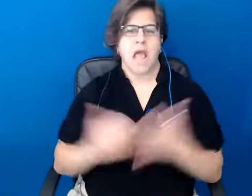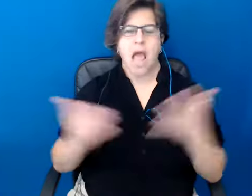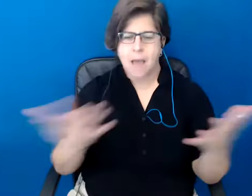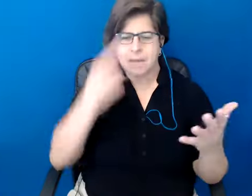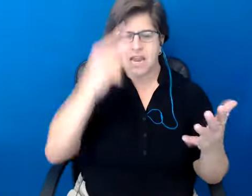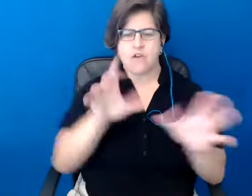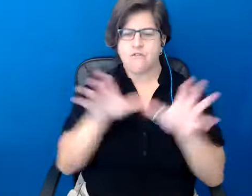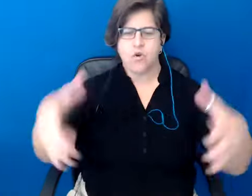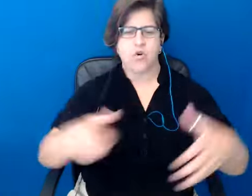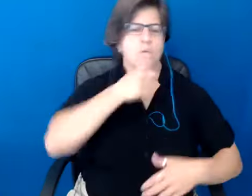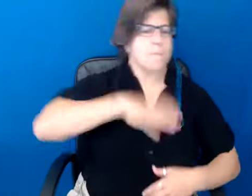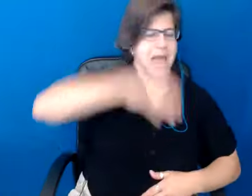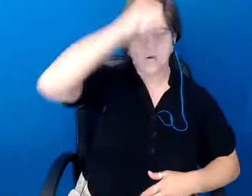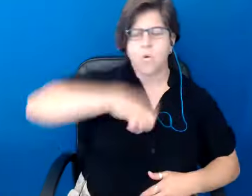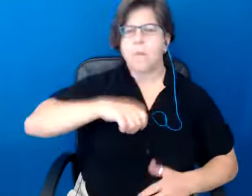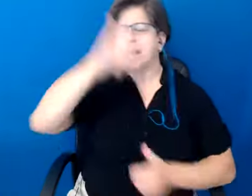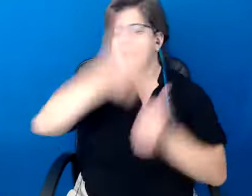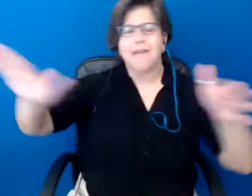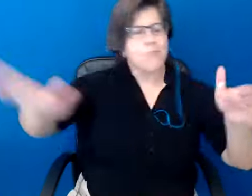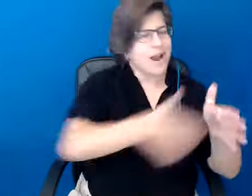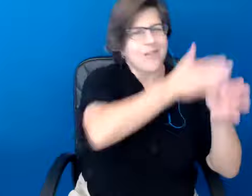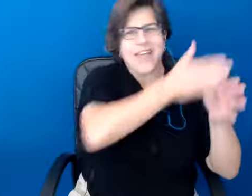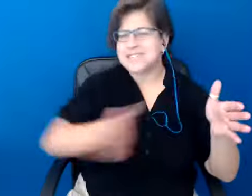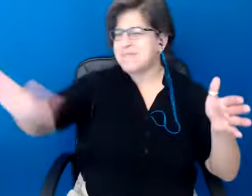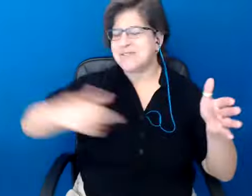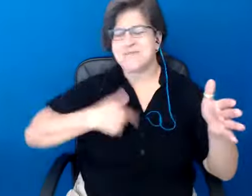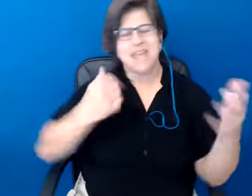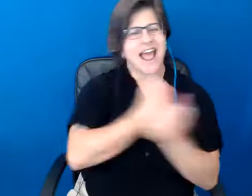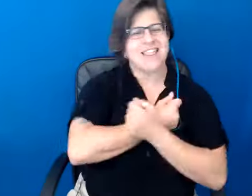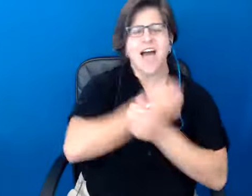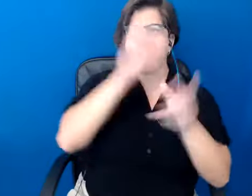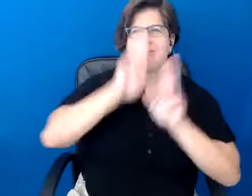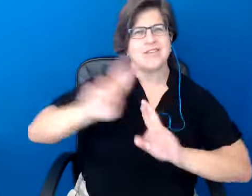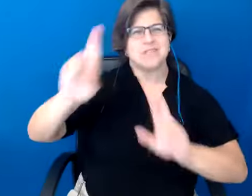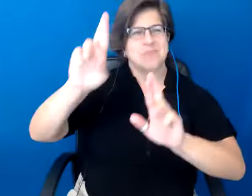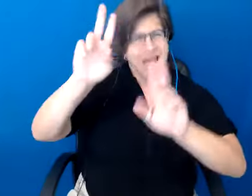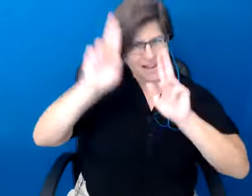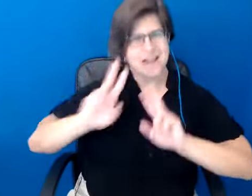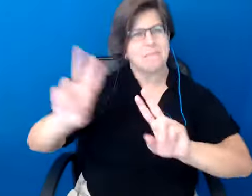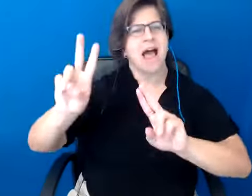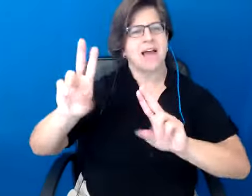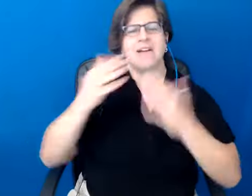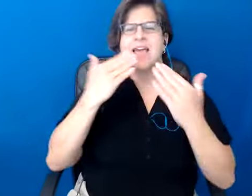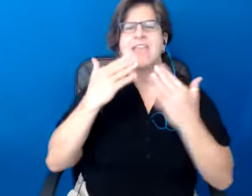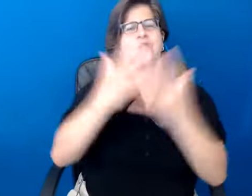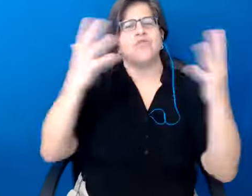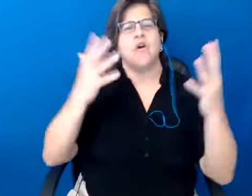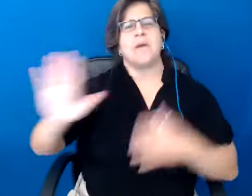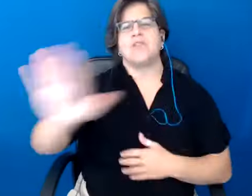am incredibly honored to be here with such a group of men and women and everywhere on the spectrum that I